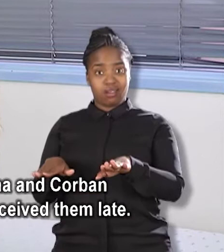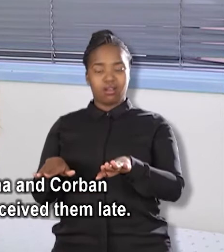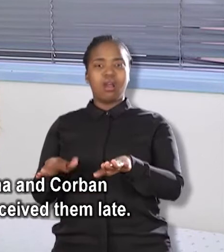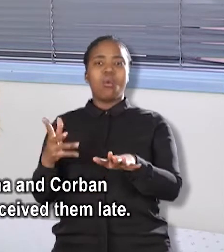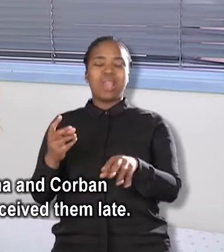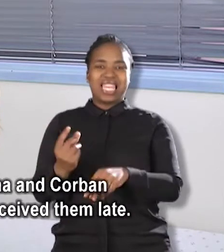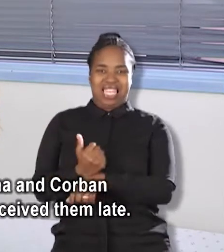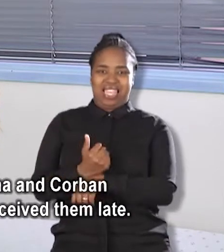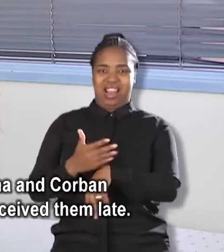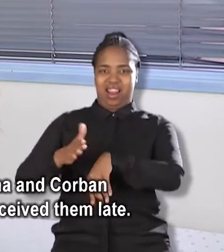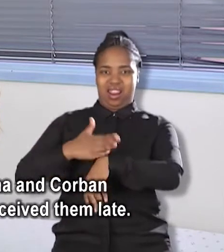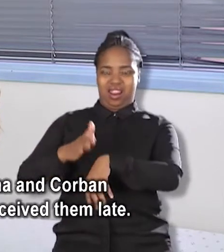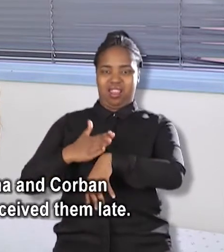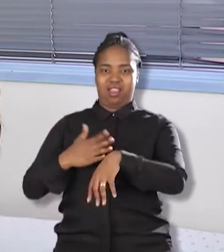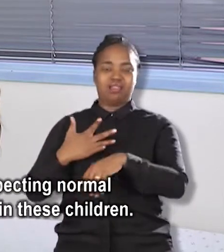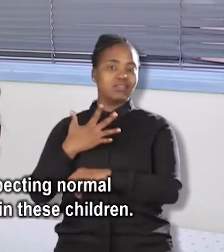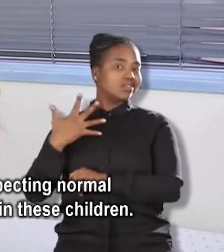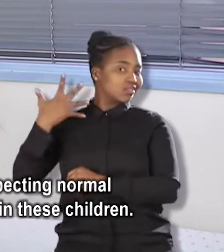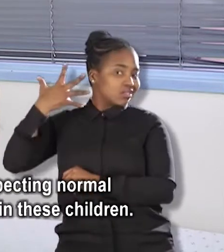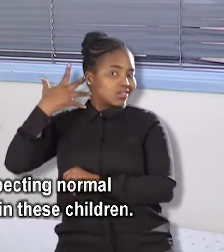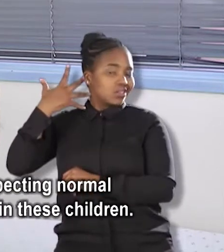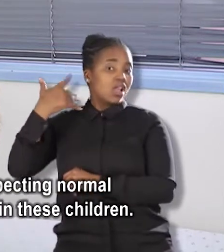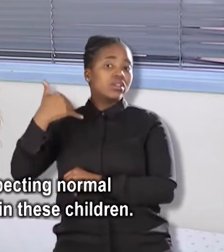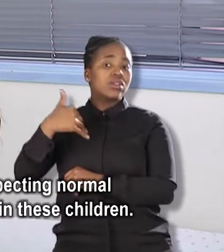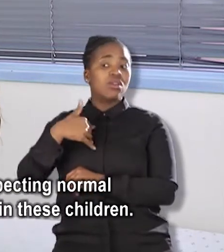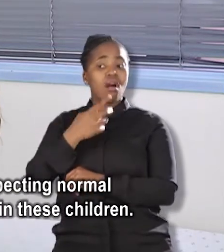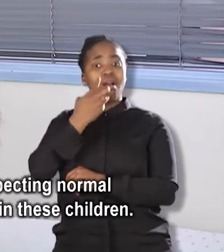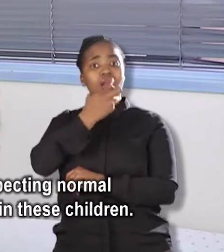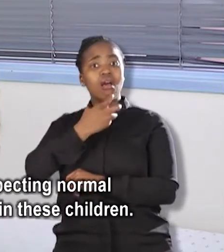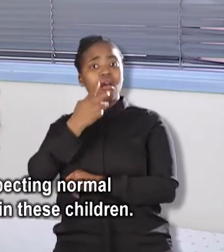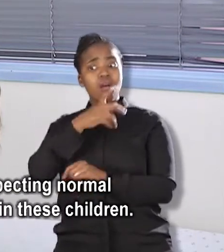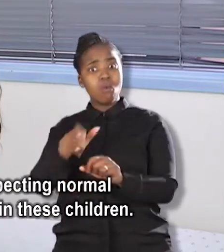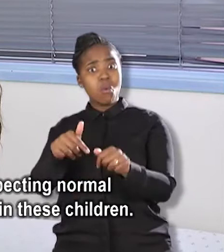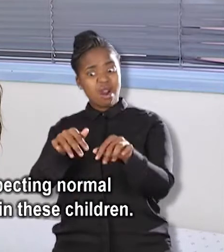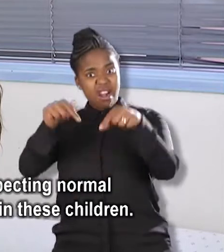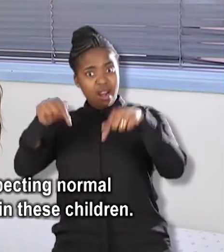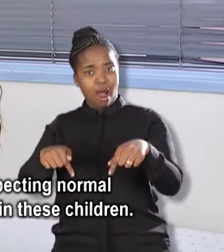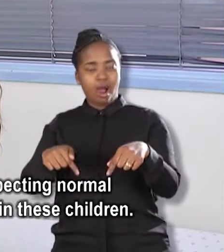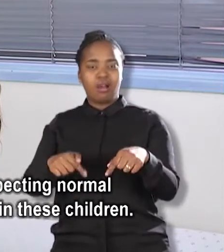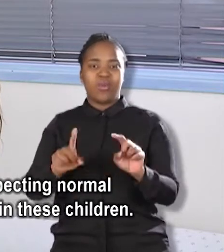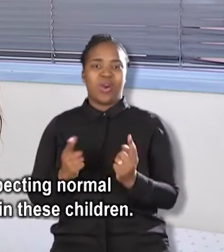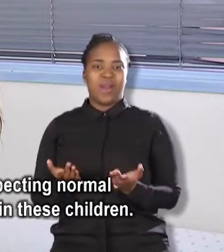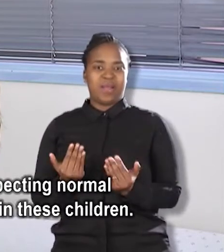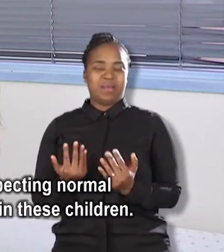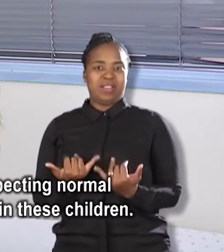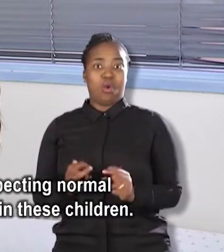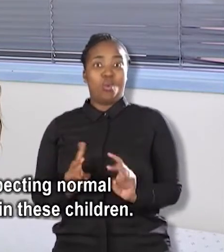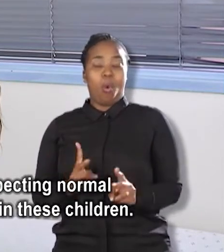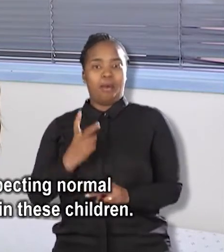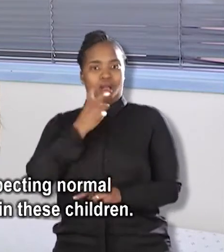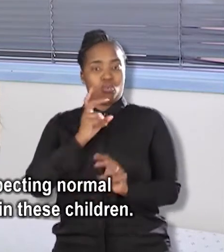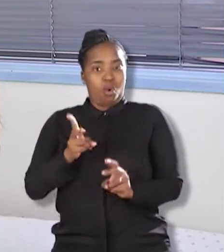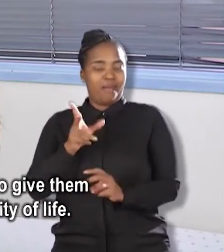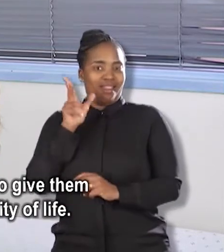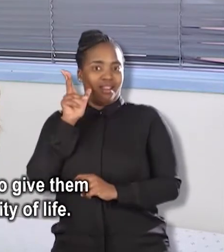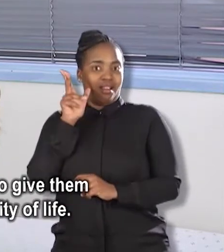unfortunately, we did receive these children a bit late. So we will not be expecting a normal speech and normal hearing